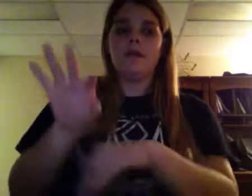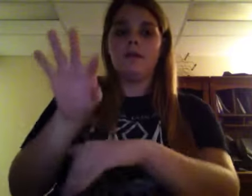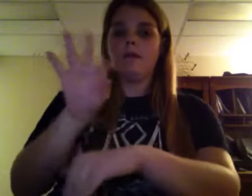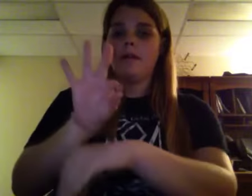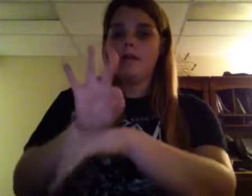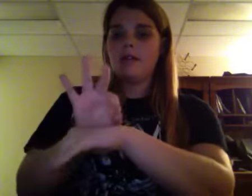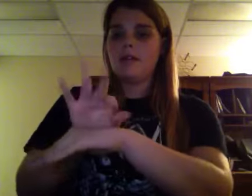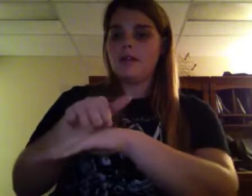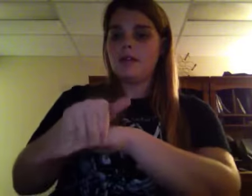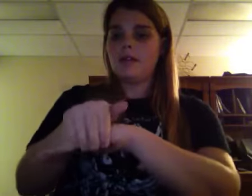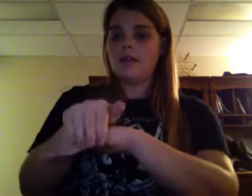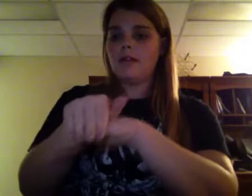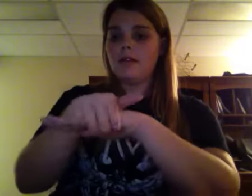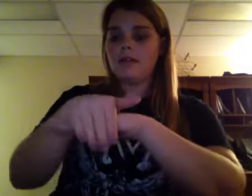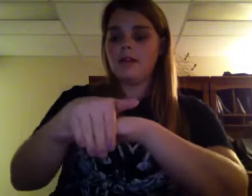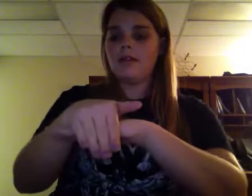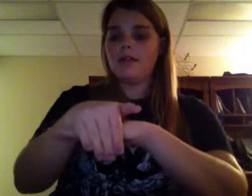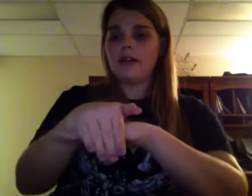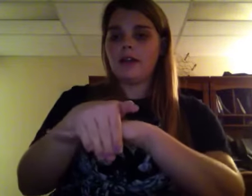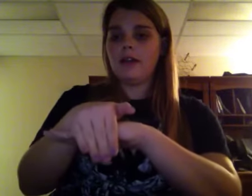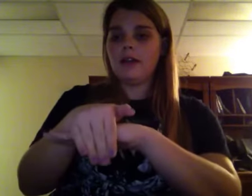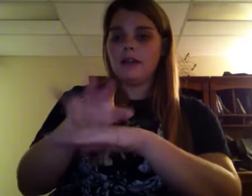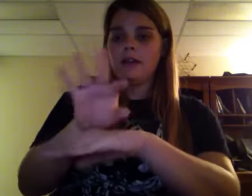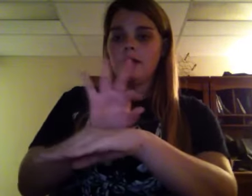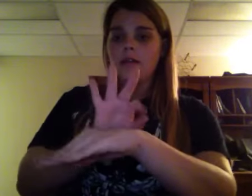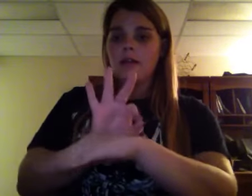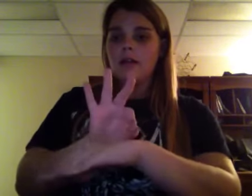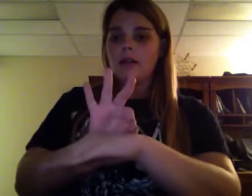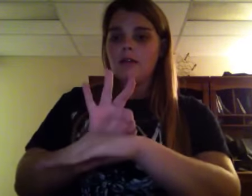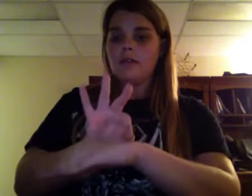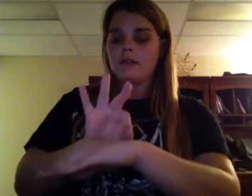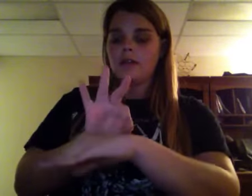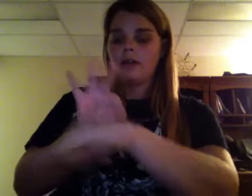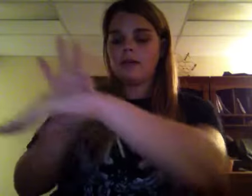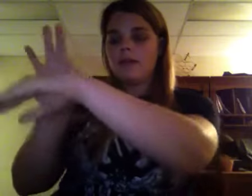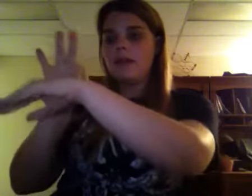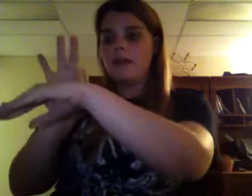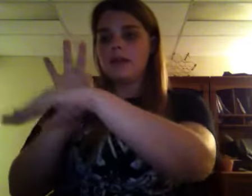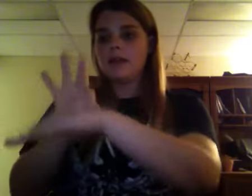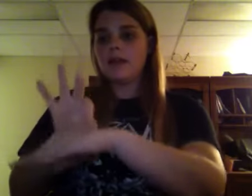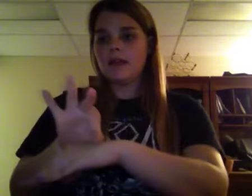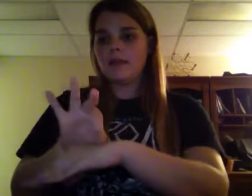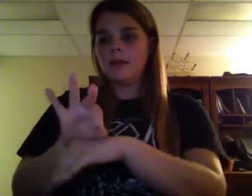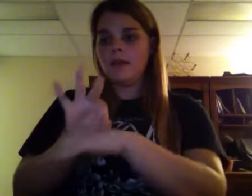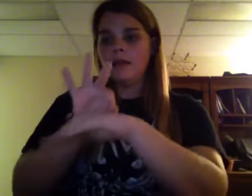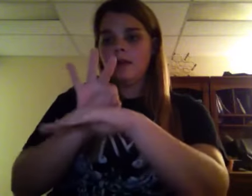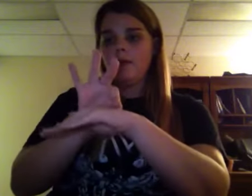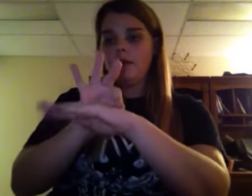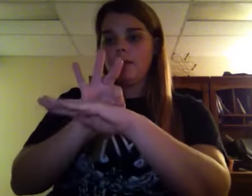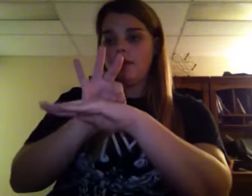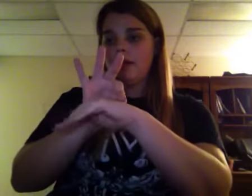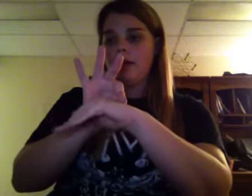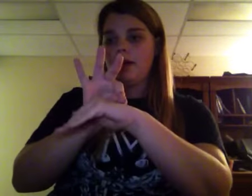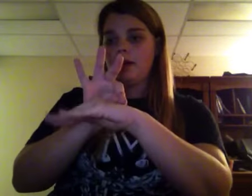So since this is a sign for night, I just kept my time with my bent hand down here